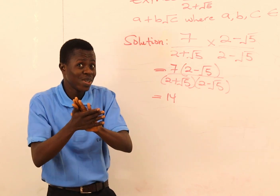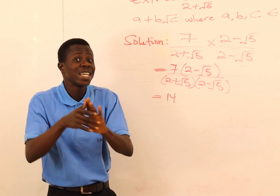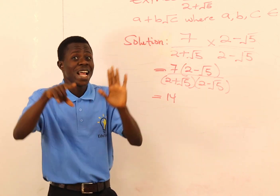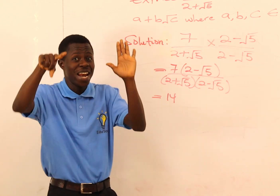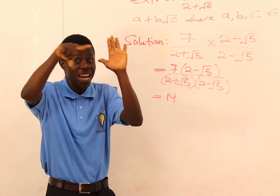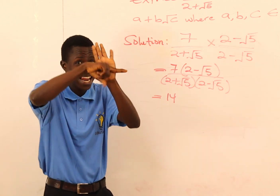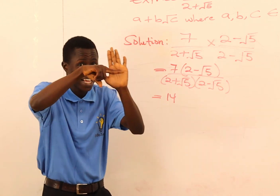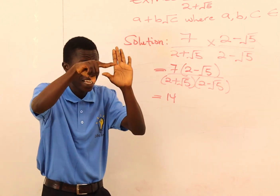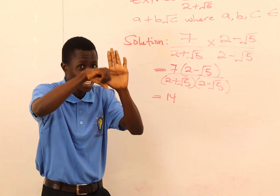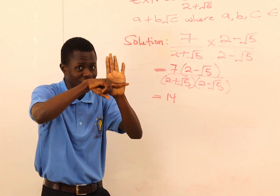5.